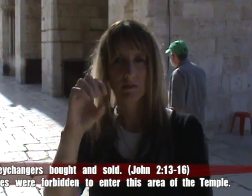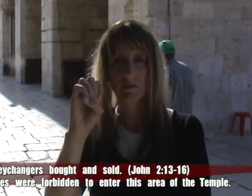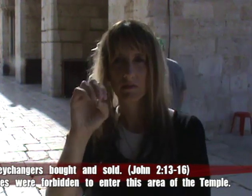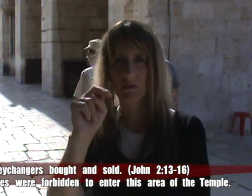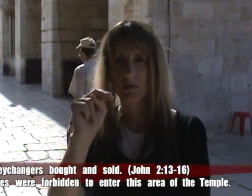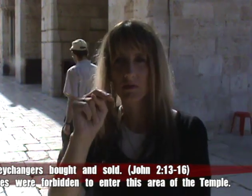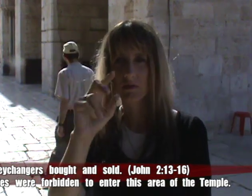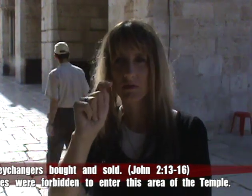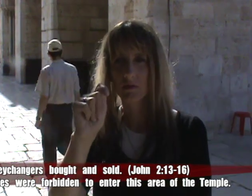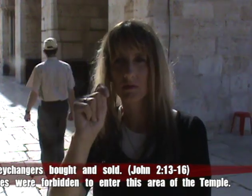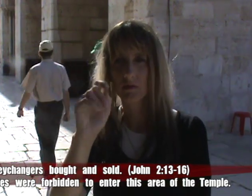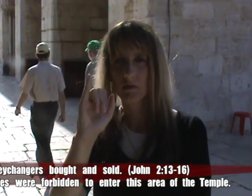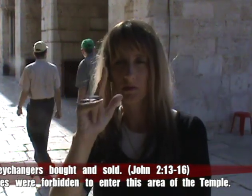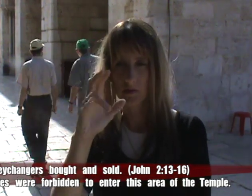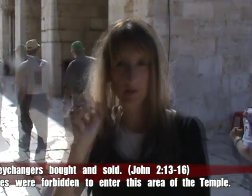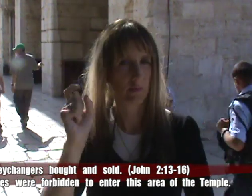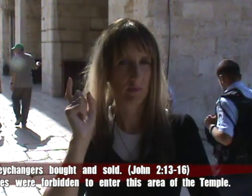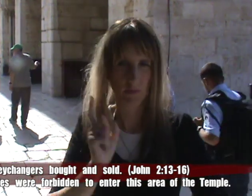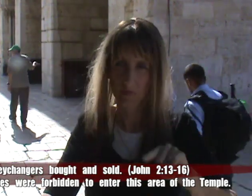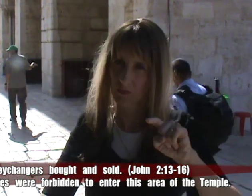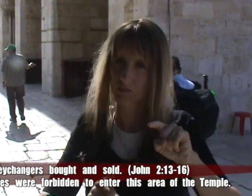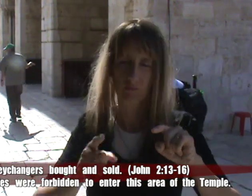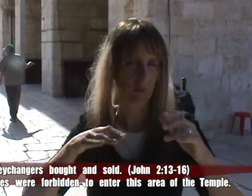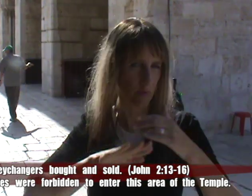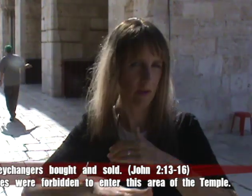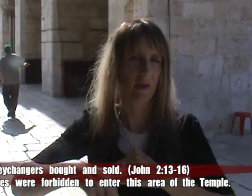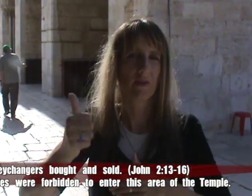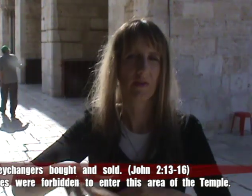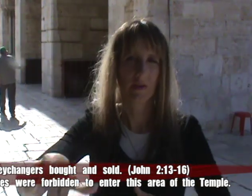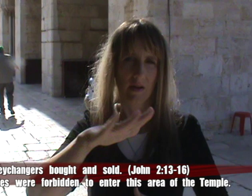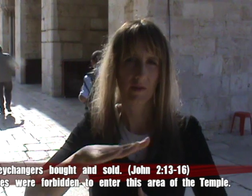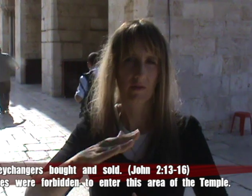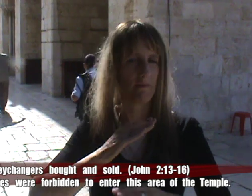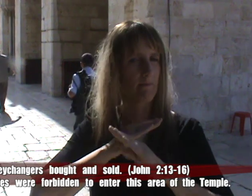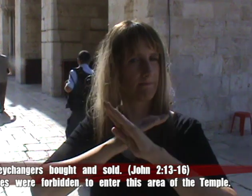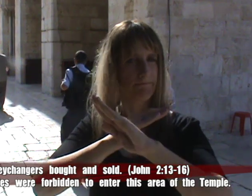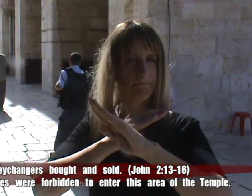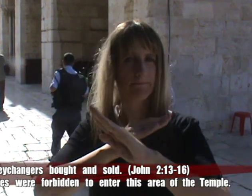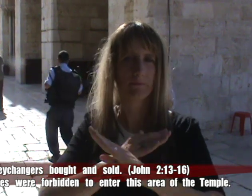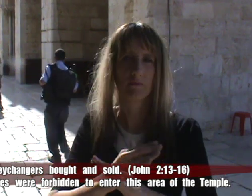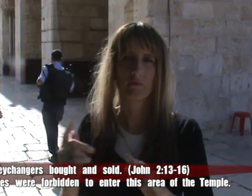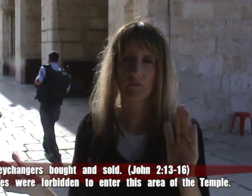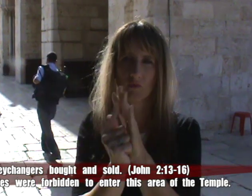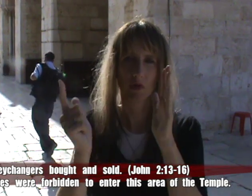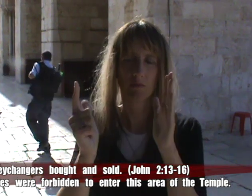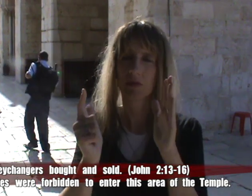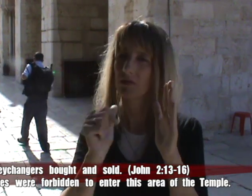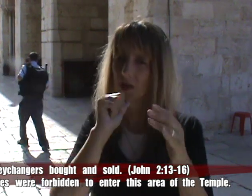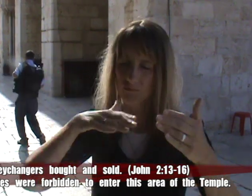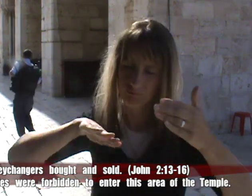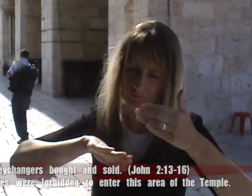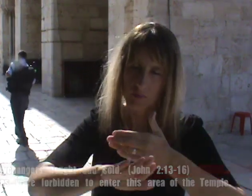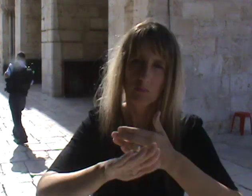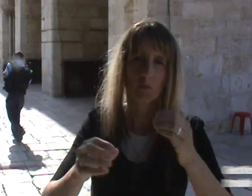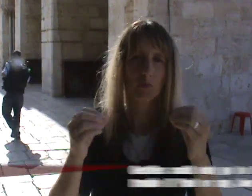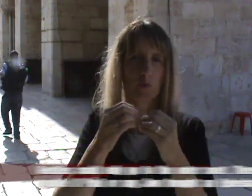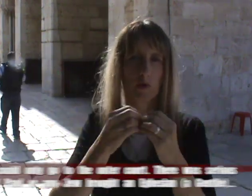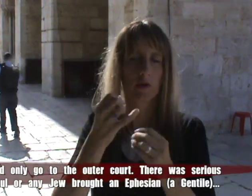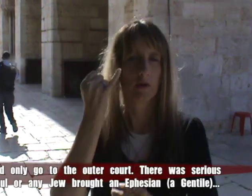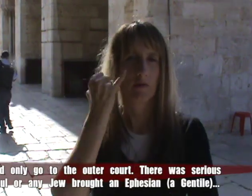area. The Gentiles couldn't enter this area. They were blocked from coming to this area. It was against the